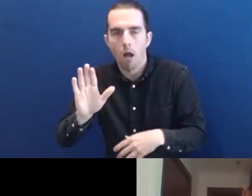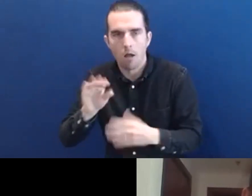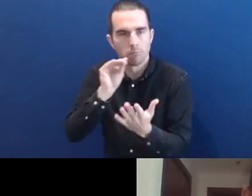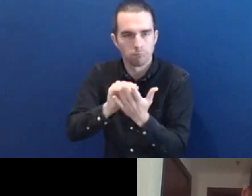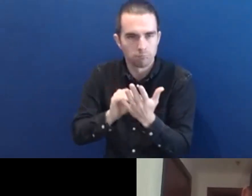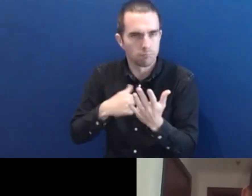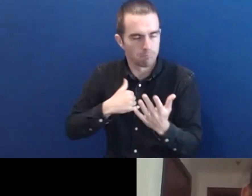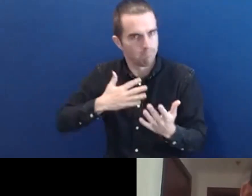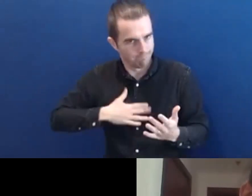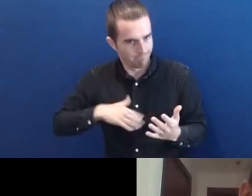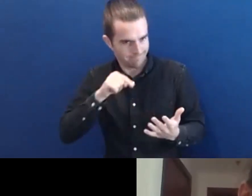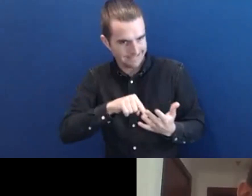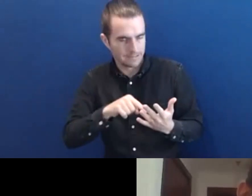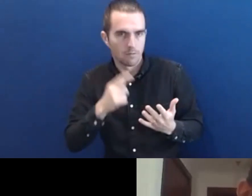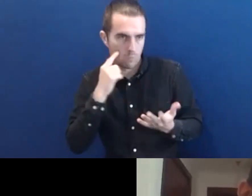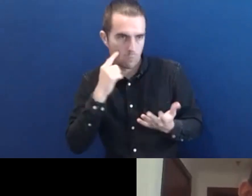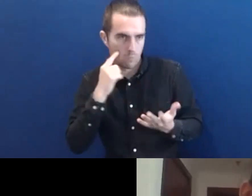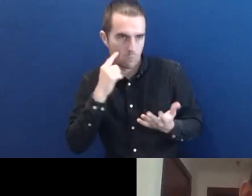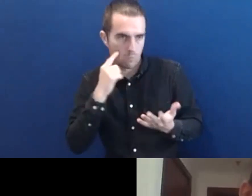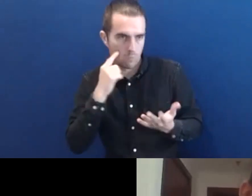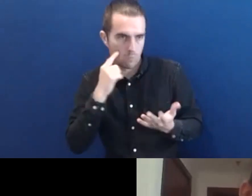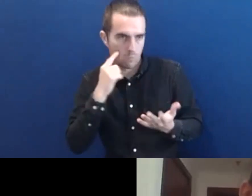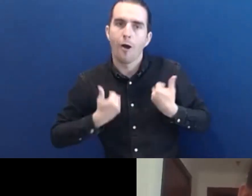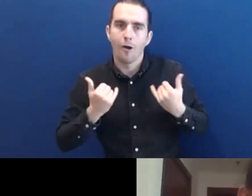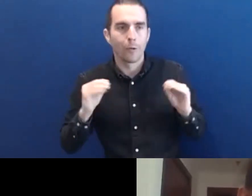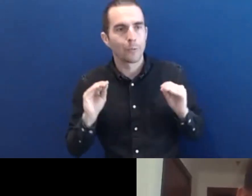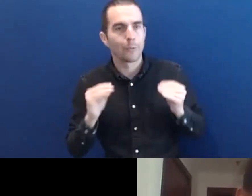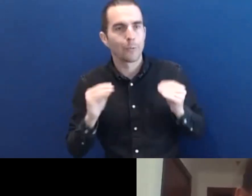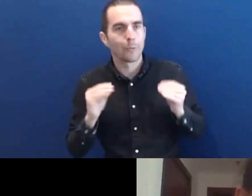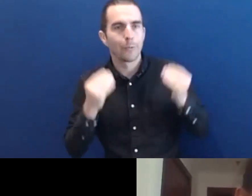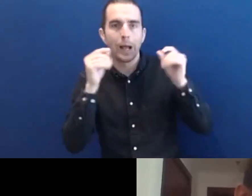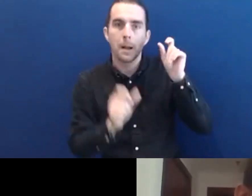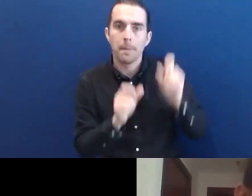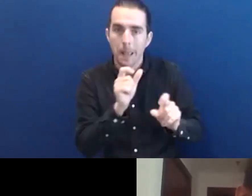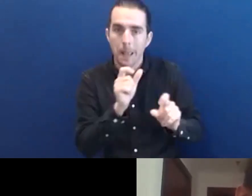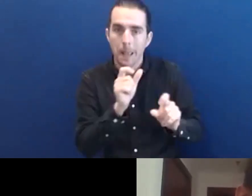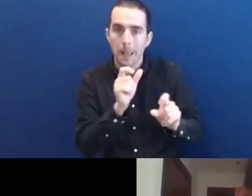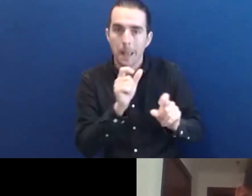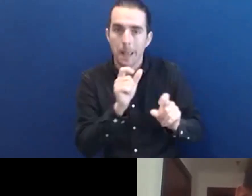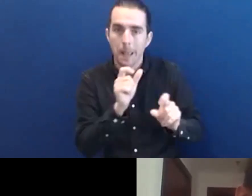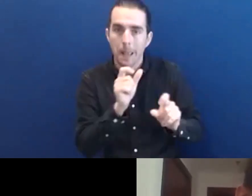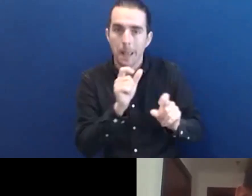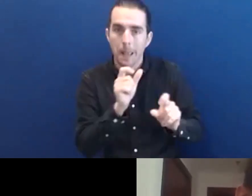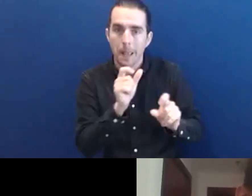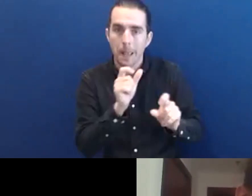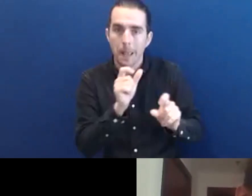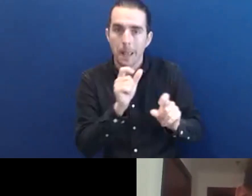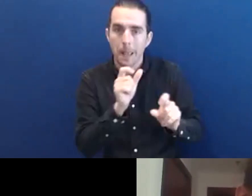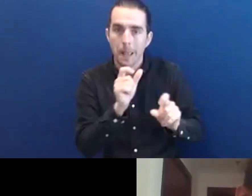disabilities. And I think a general challenge, to be honest, is just to conduct research